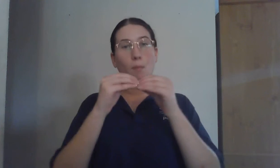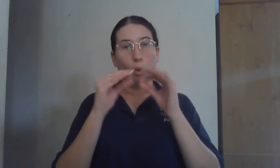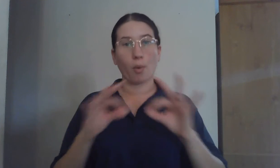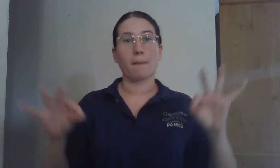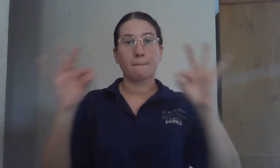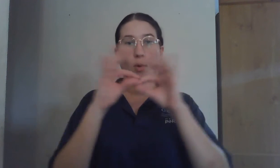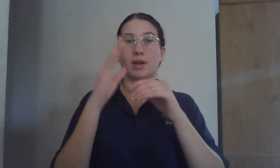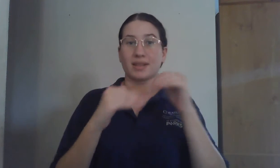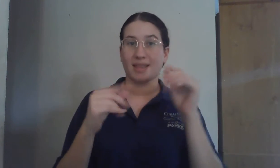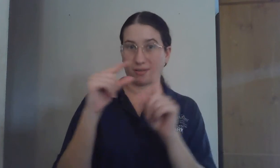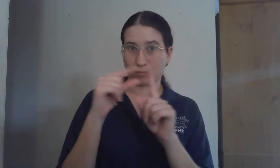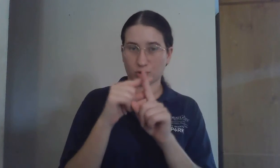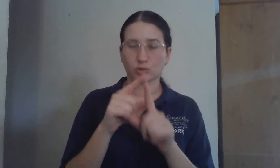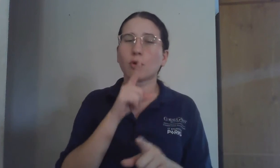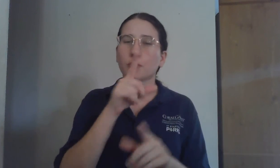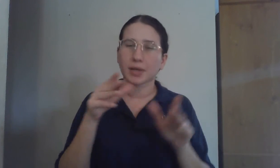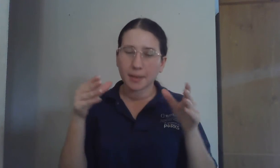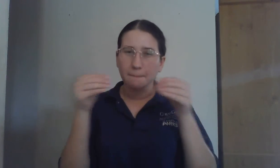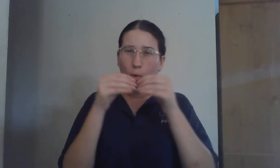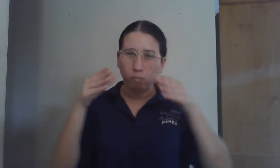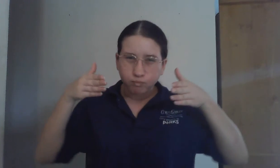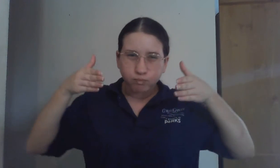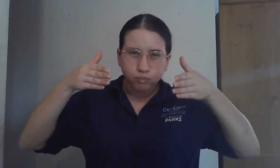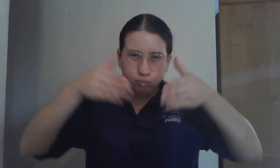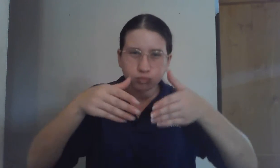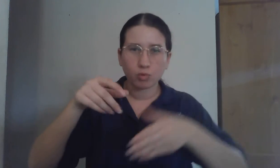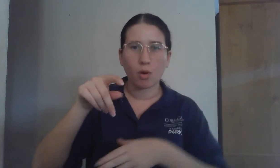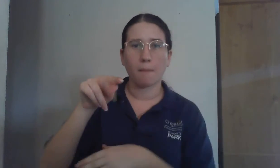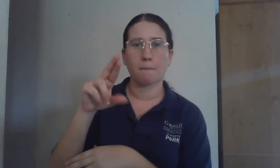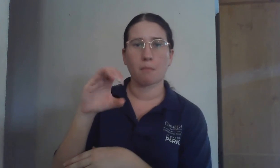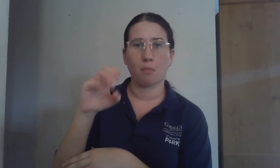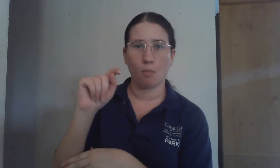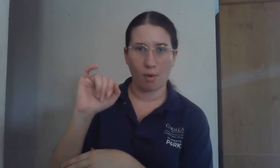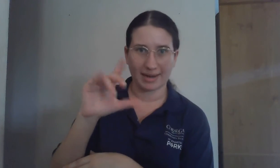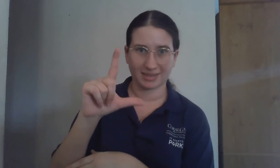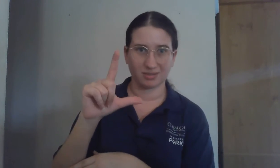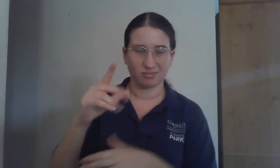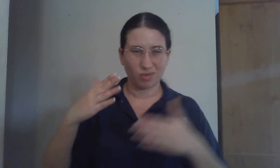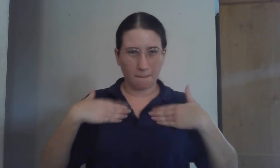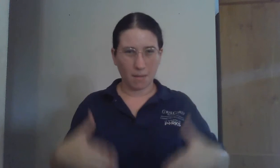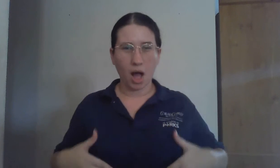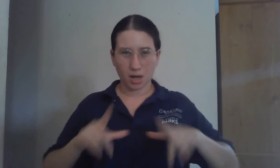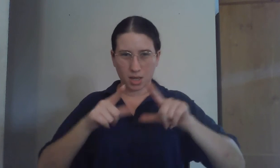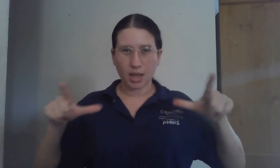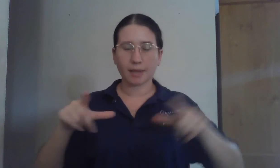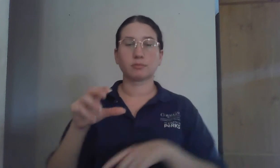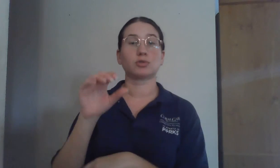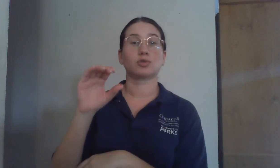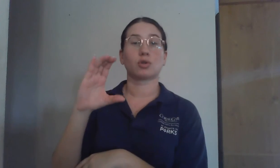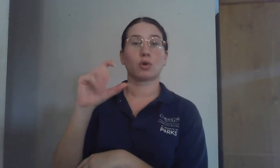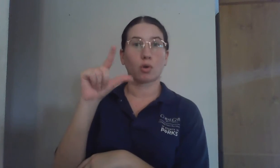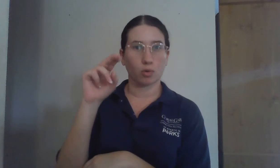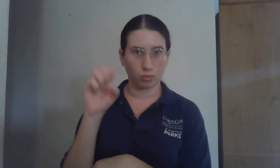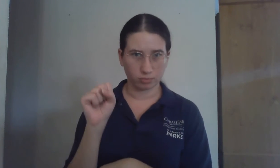let's get really practical here and work on some non-verbal communication clues. We start with, this one. You're in